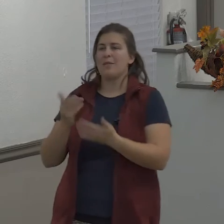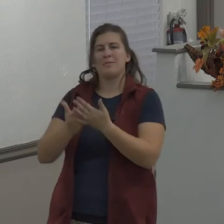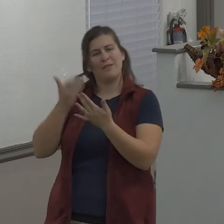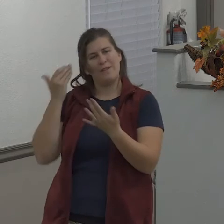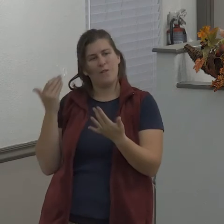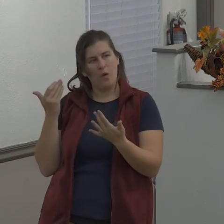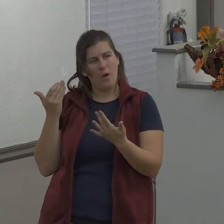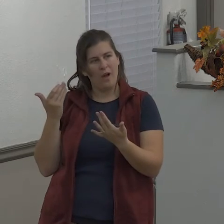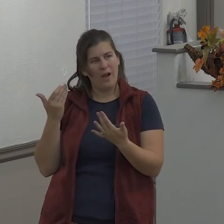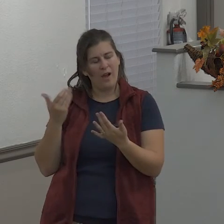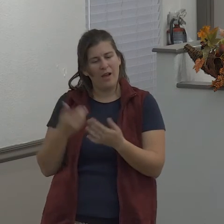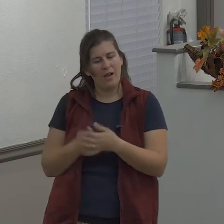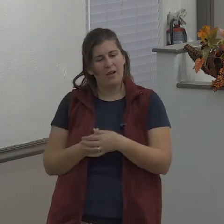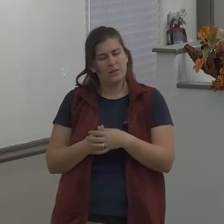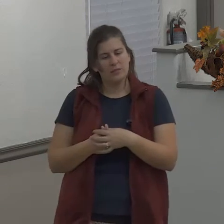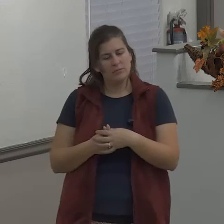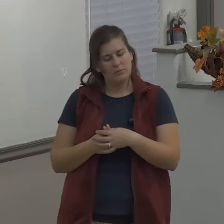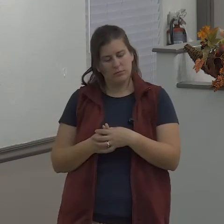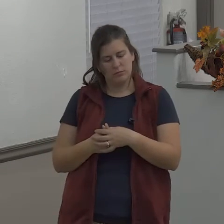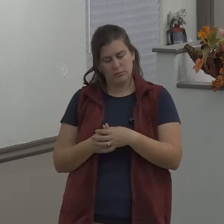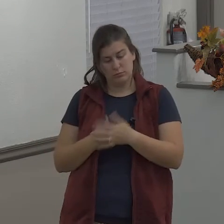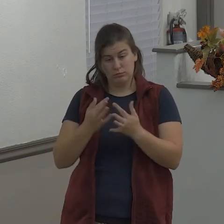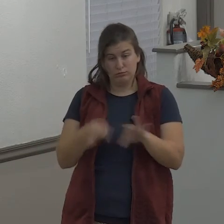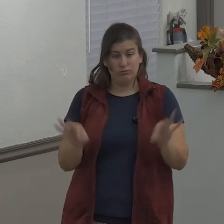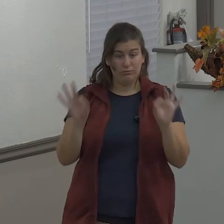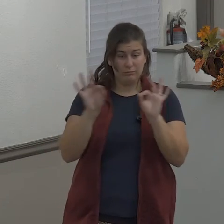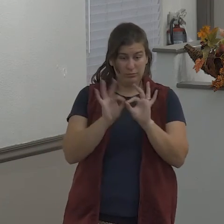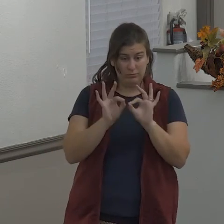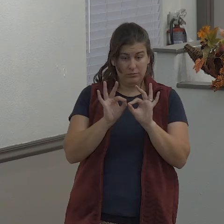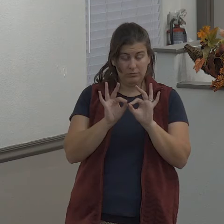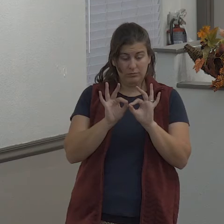got used to being out of church.